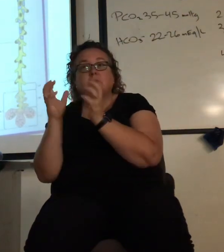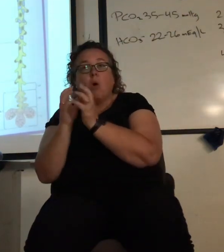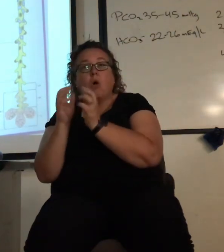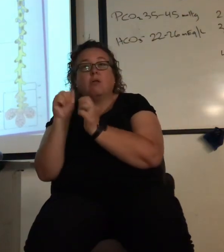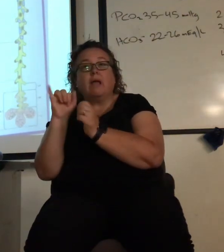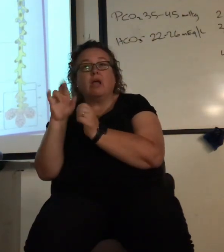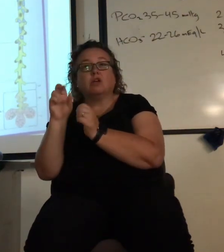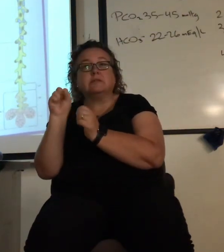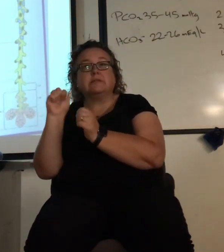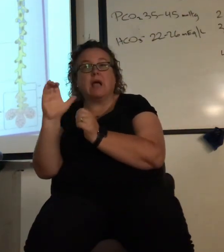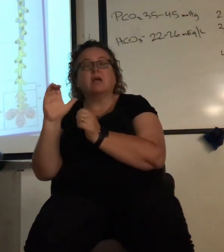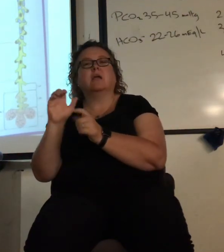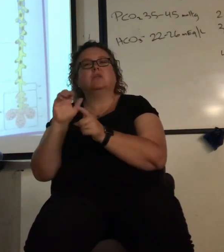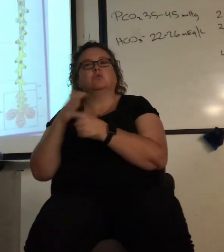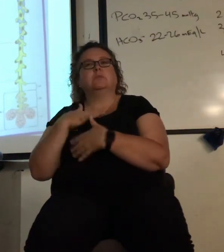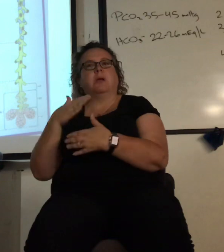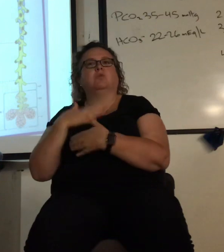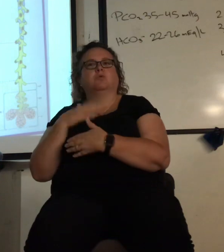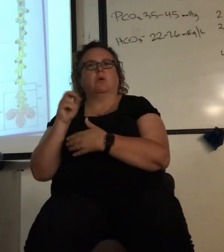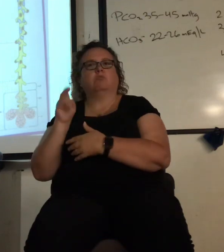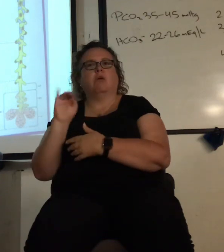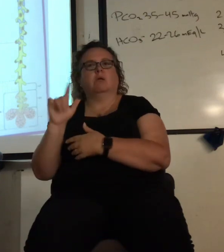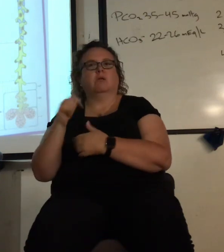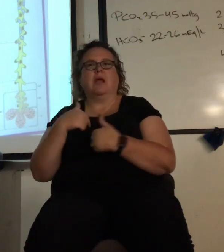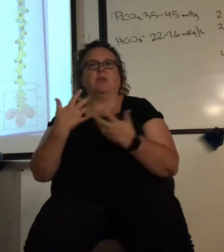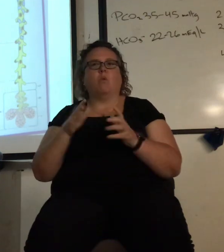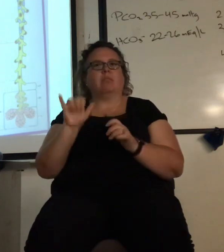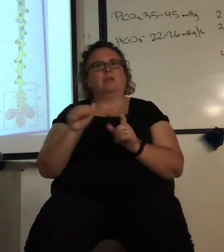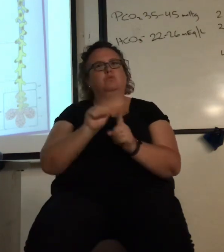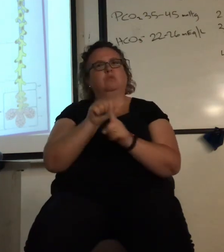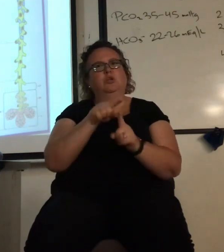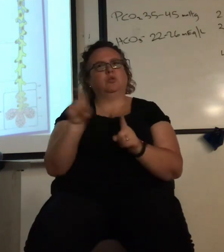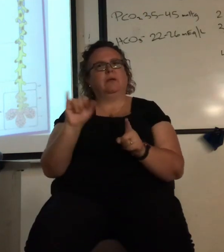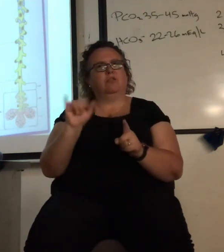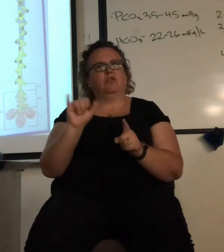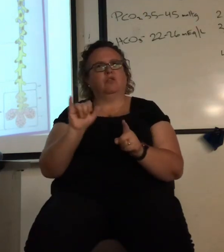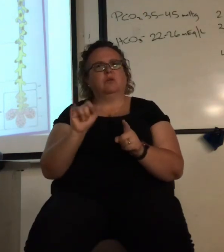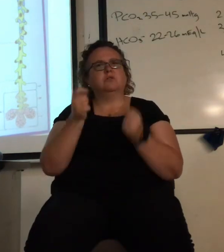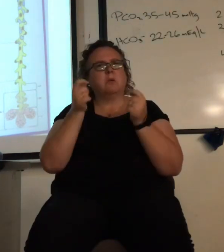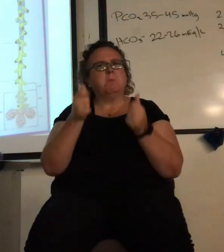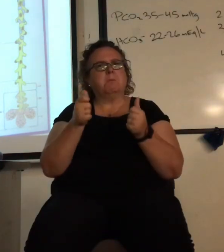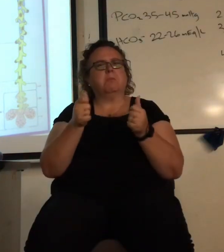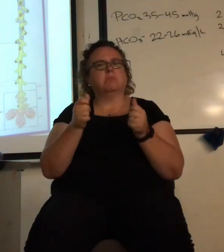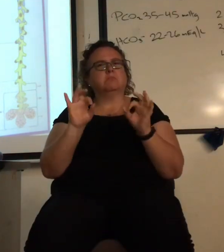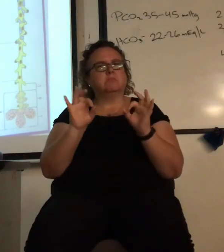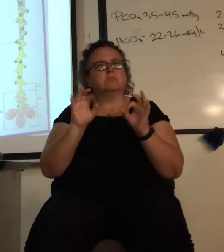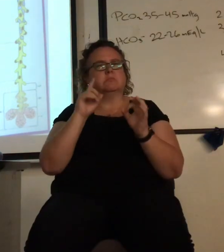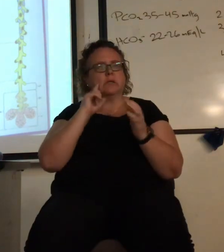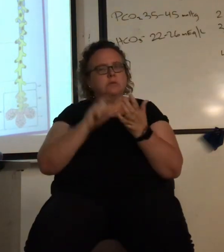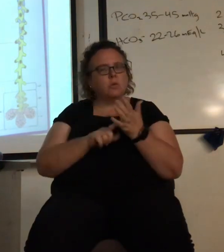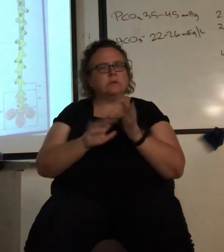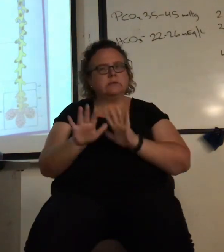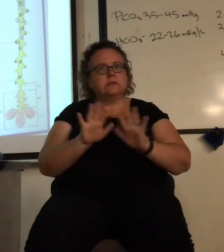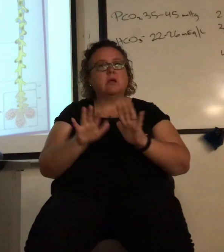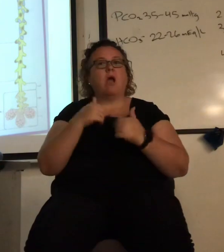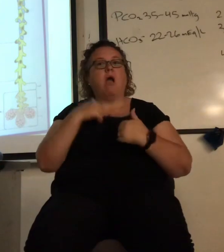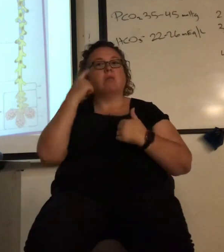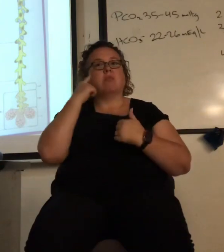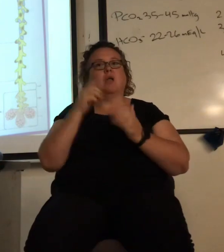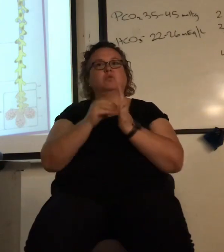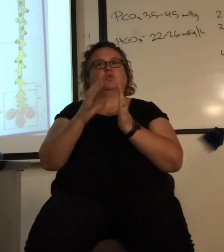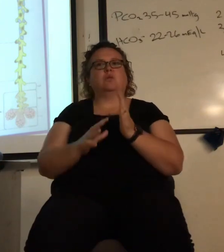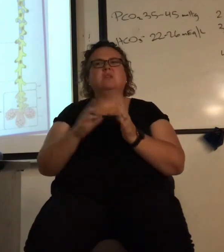model. Talked about this before. The thing that's a little bit nuanced is the difference between bronchial and respiratory